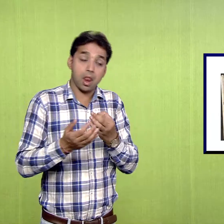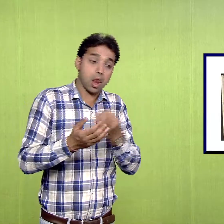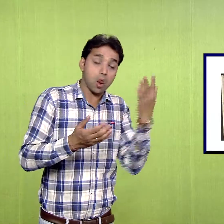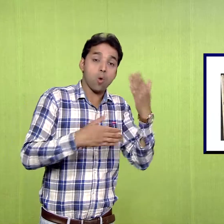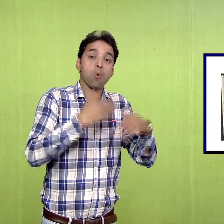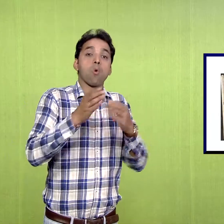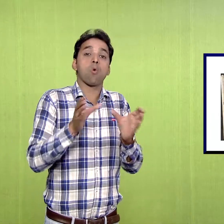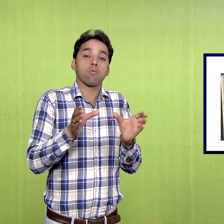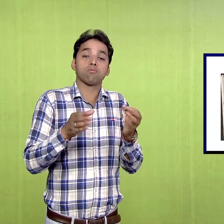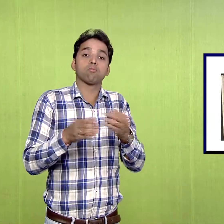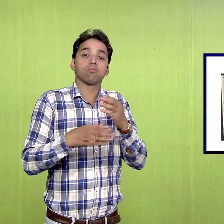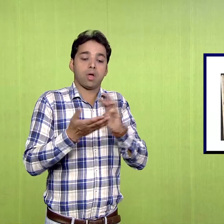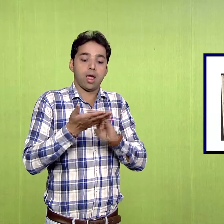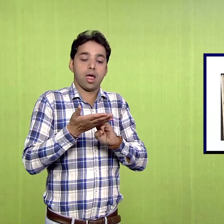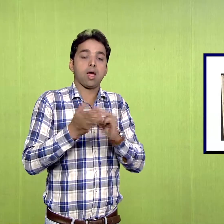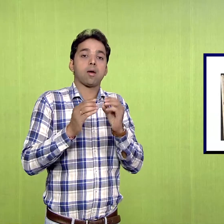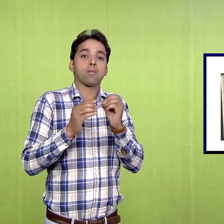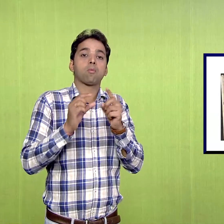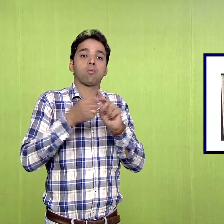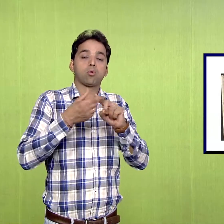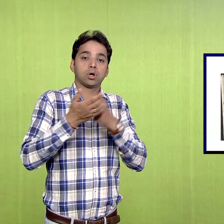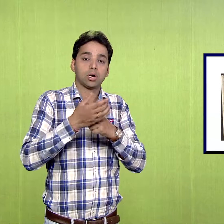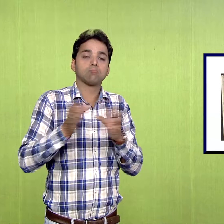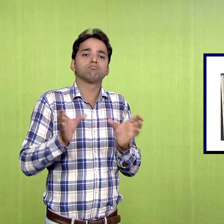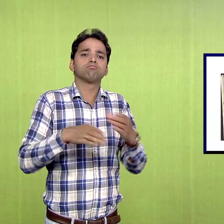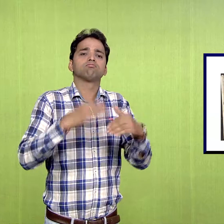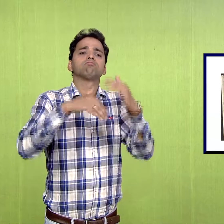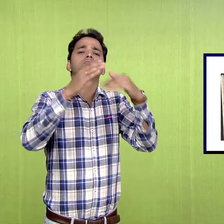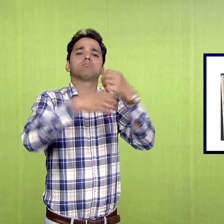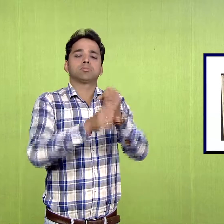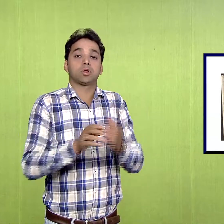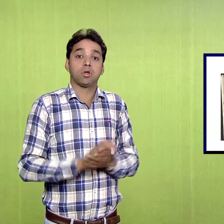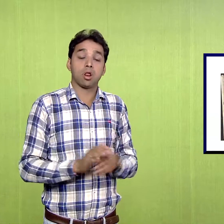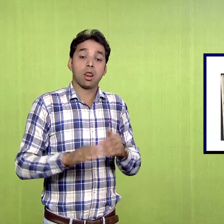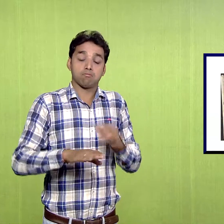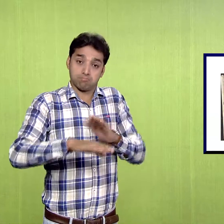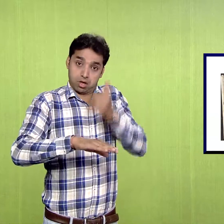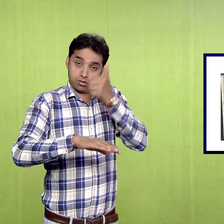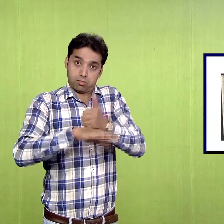civilization with expert town planning and engineering